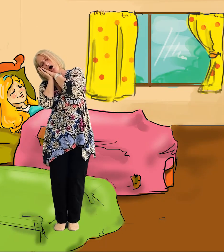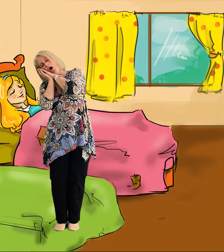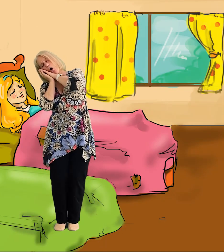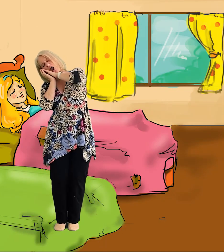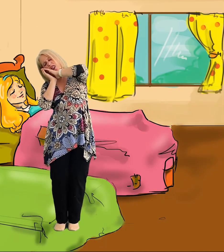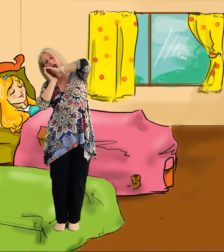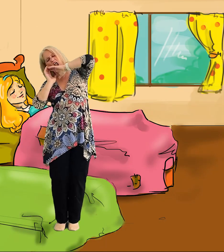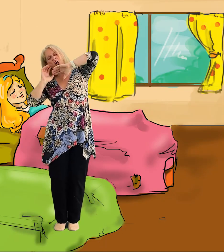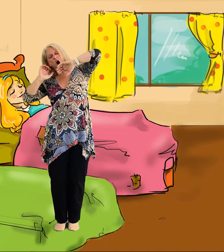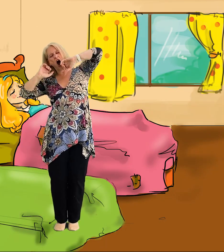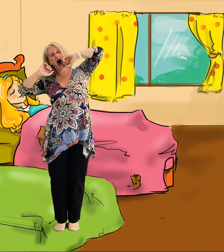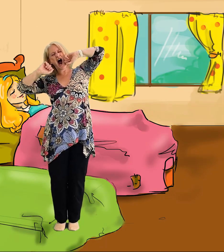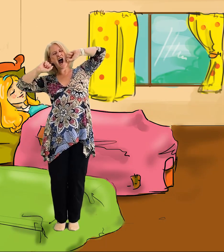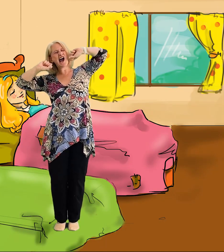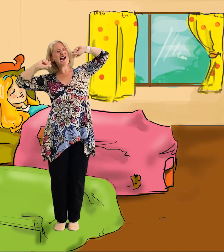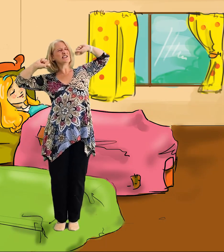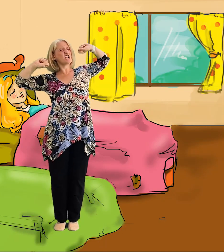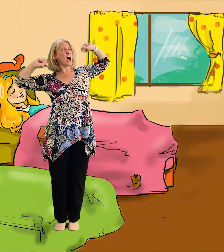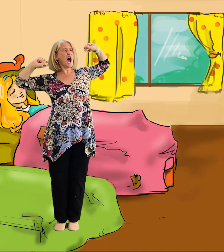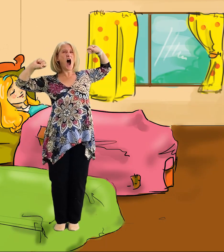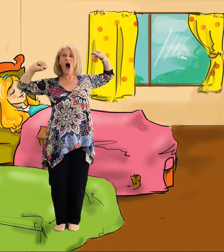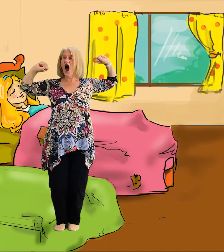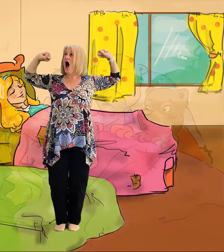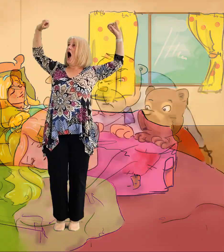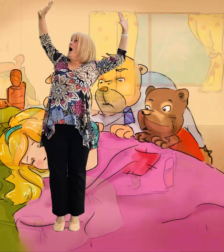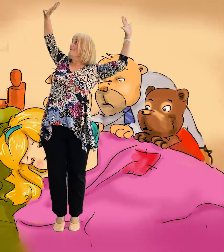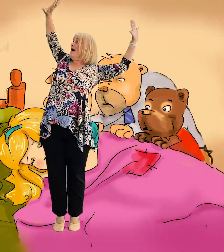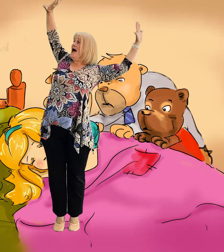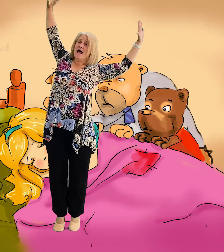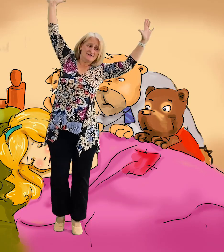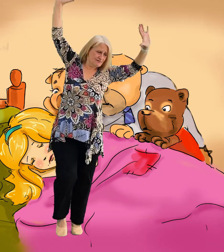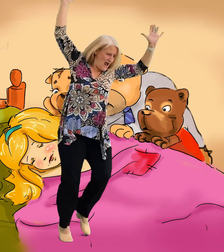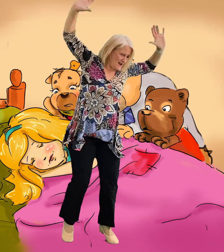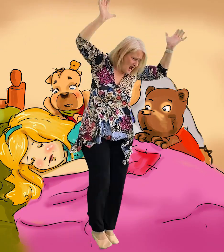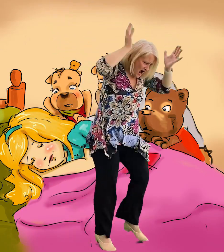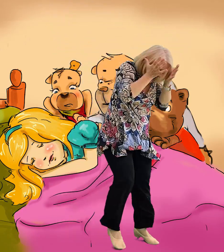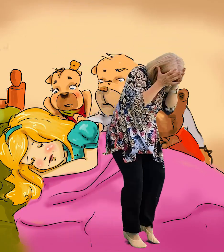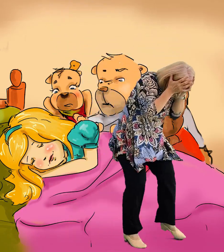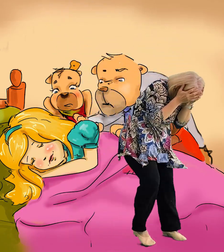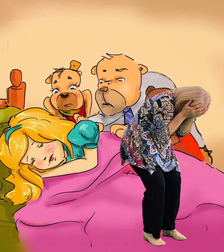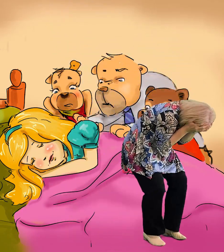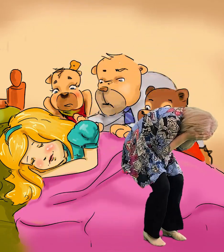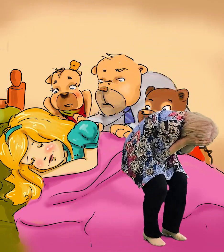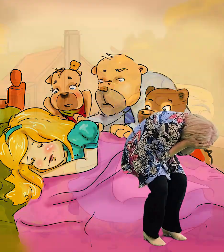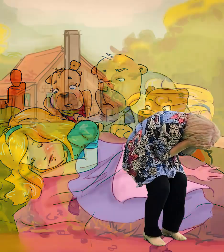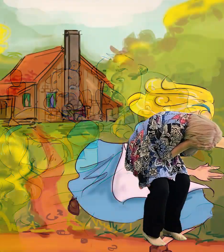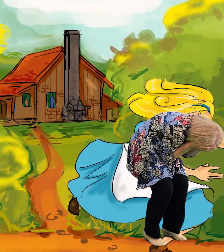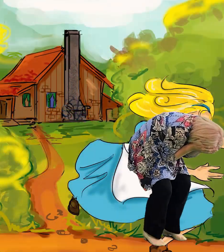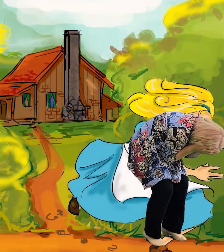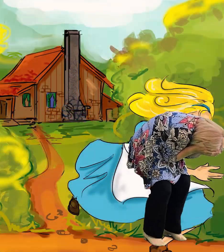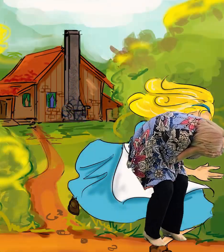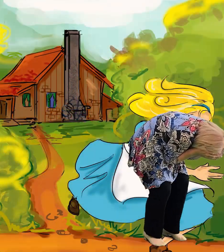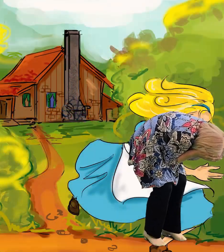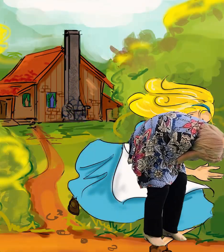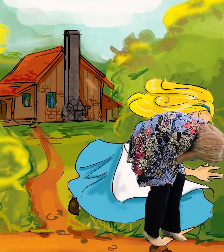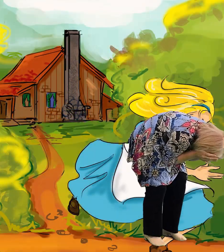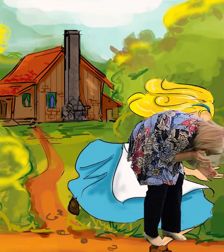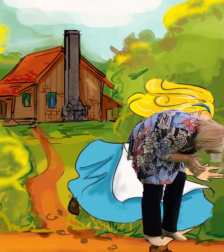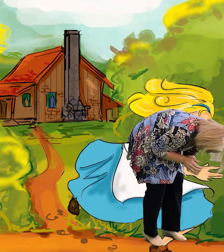What's that noise? Oh, it's run. Hide. Oh, my word.